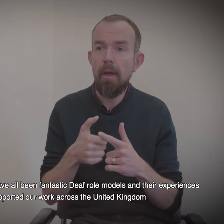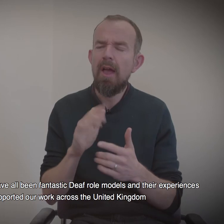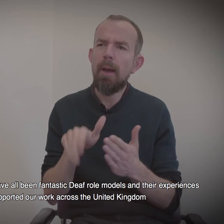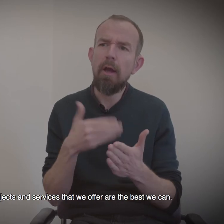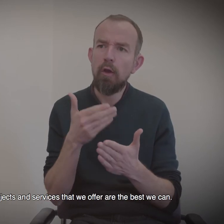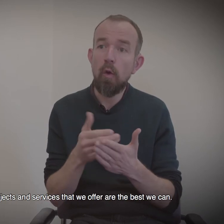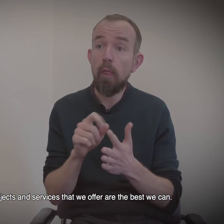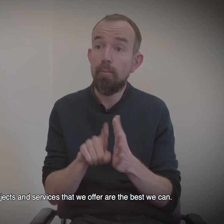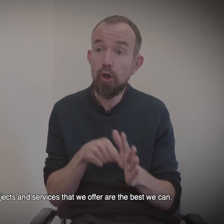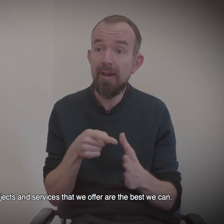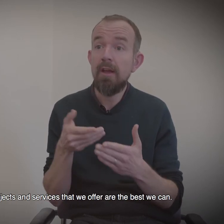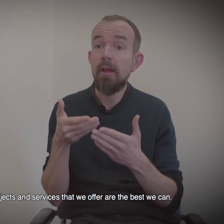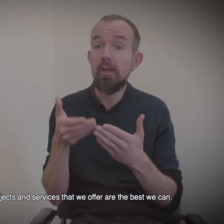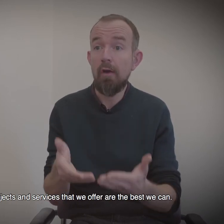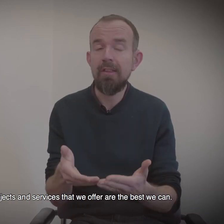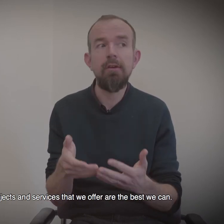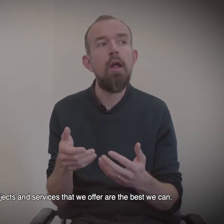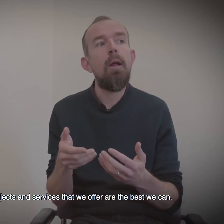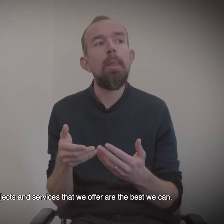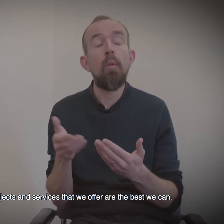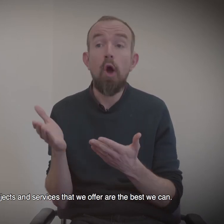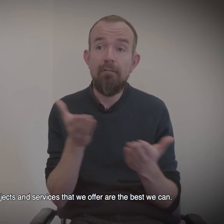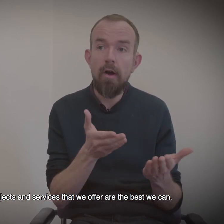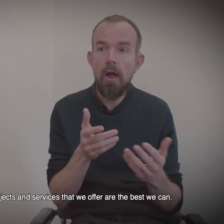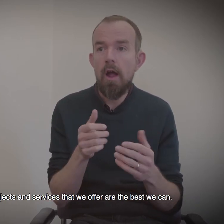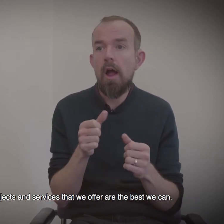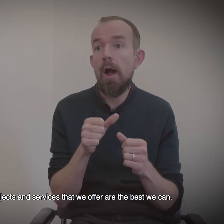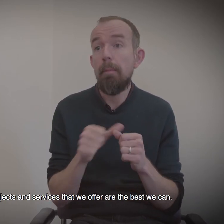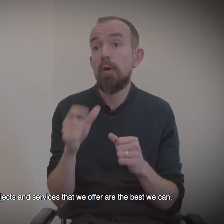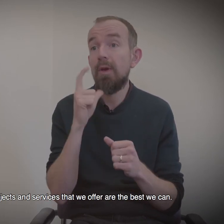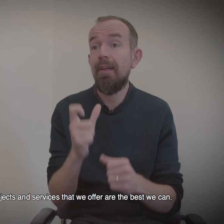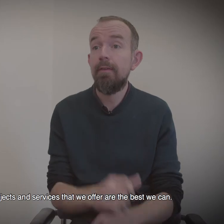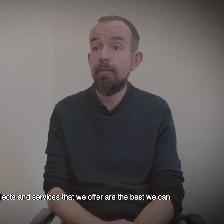making sure the projects and services that we offer are the best we can.